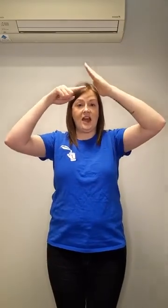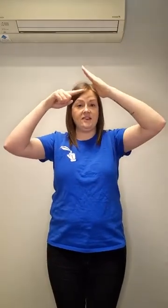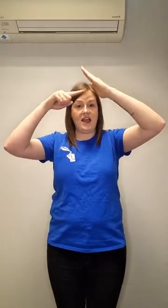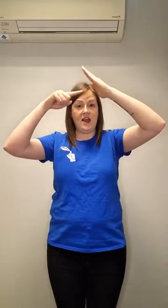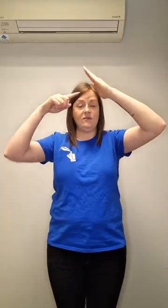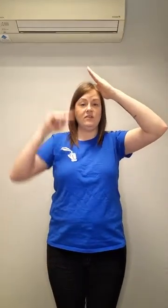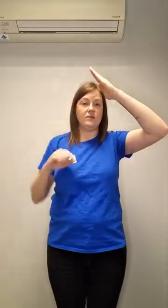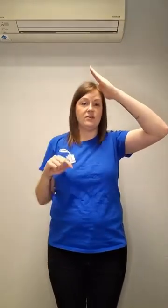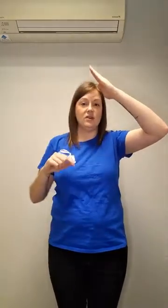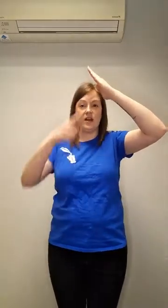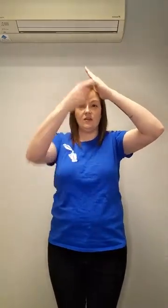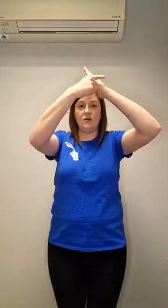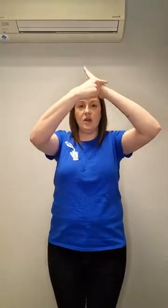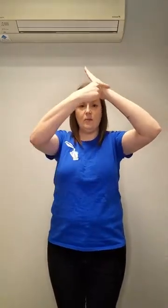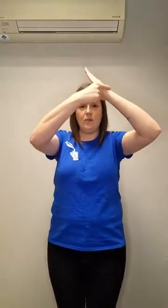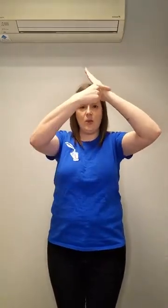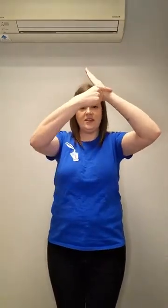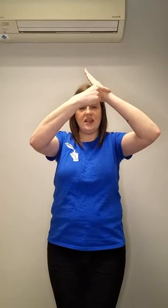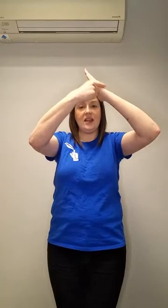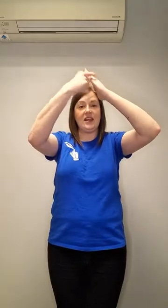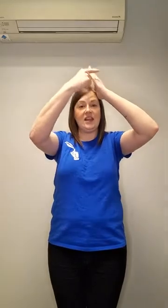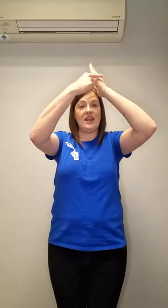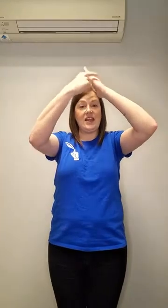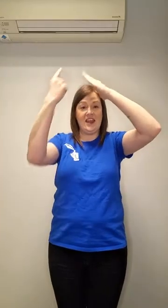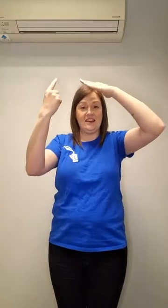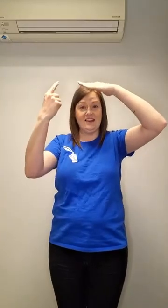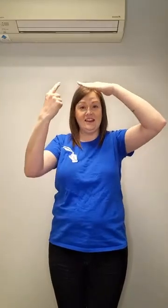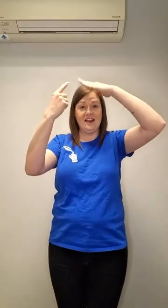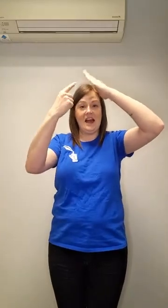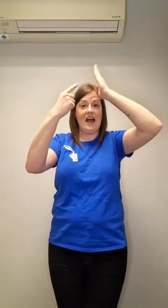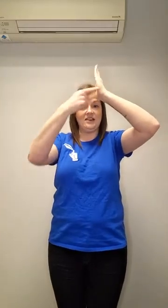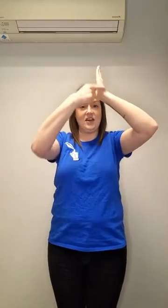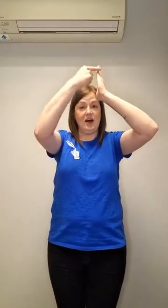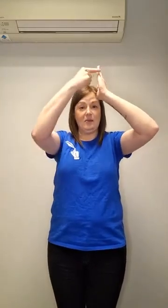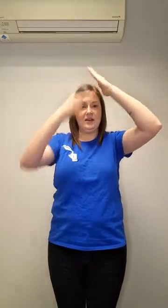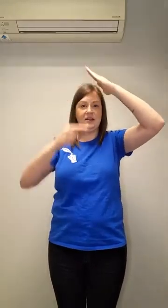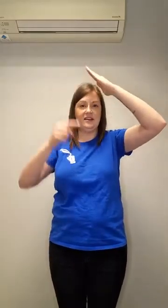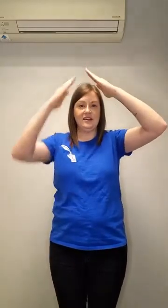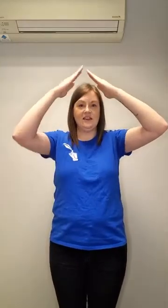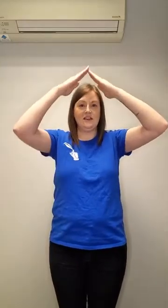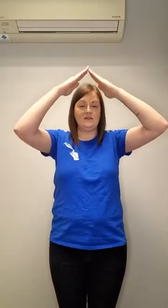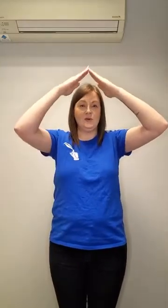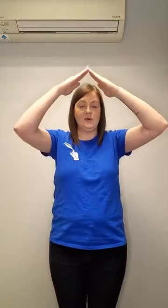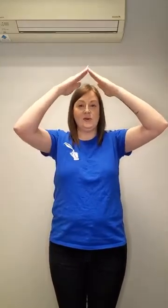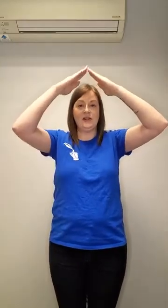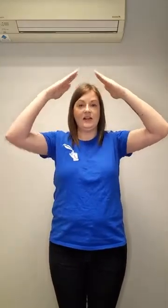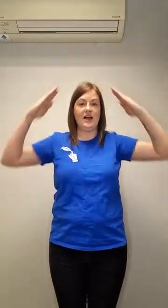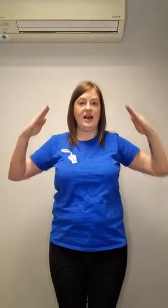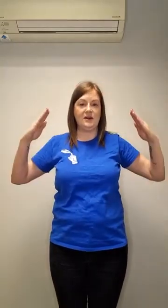and down, so on a diagonal, pointing in and up for